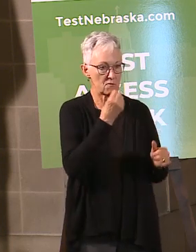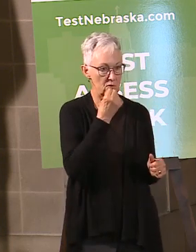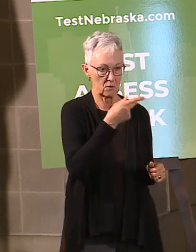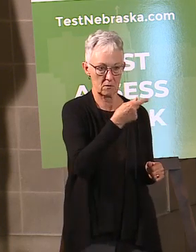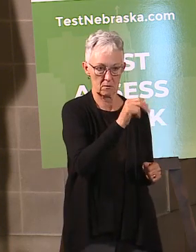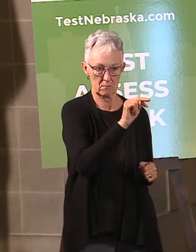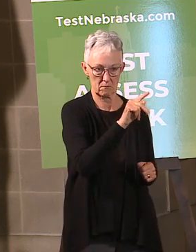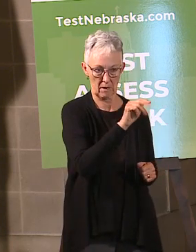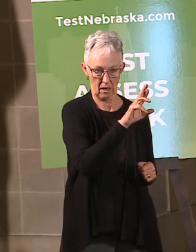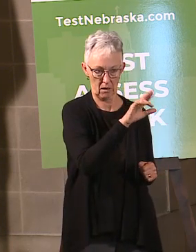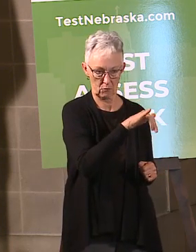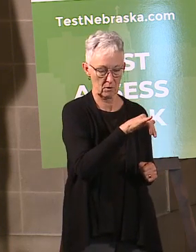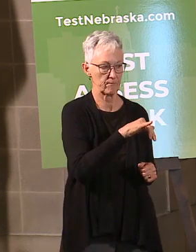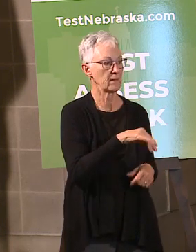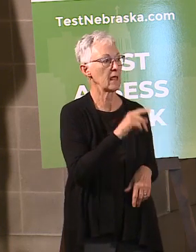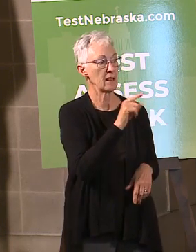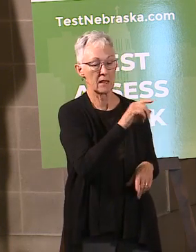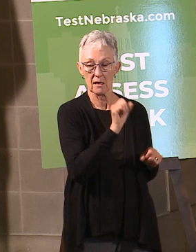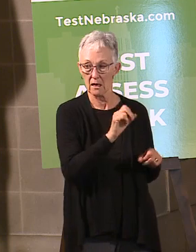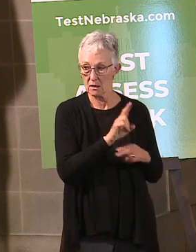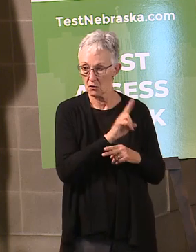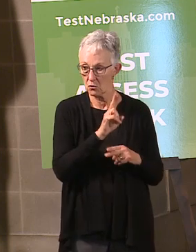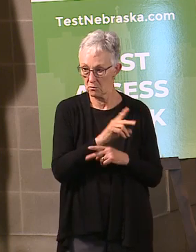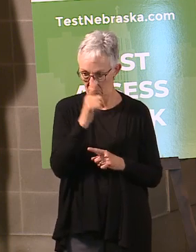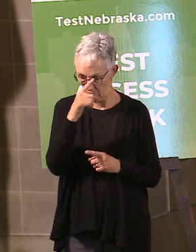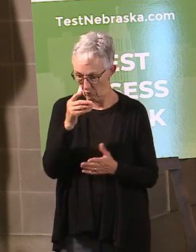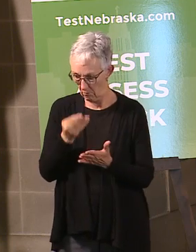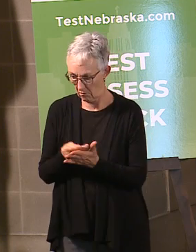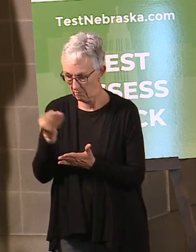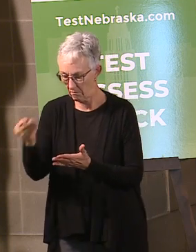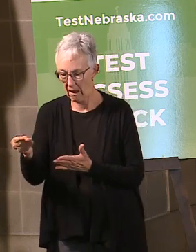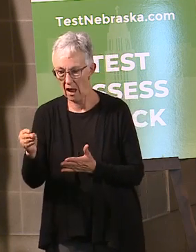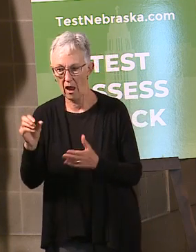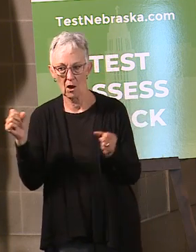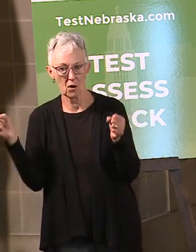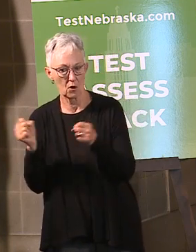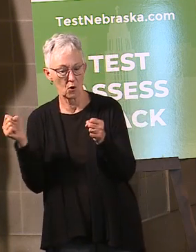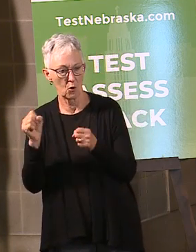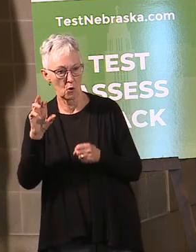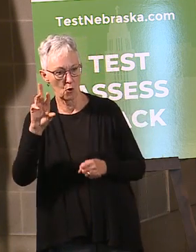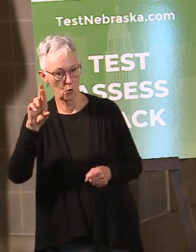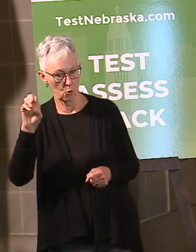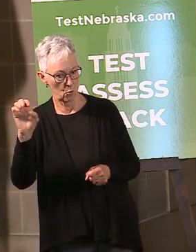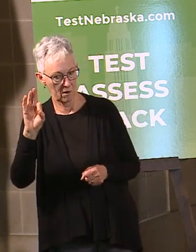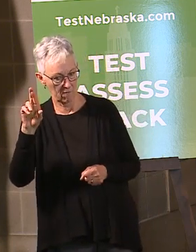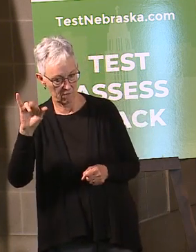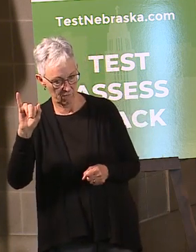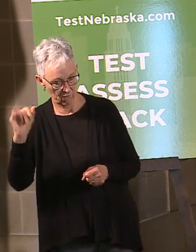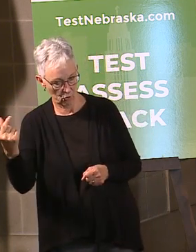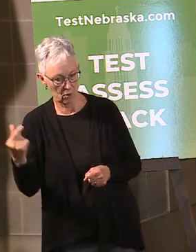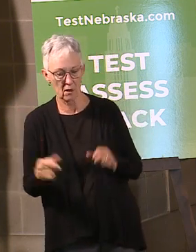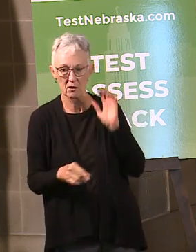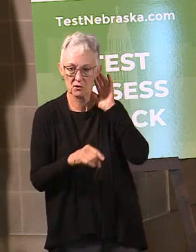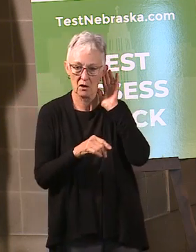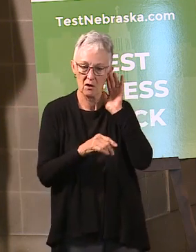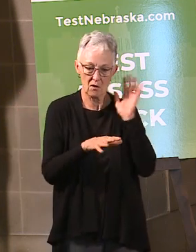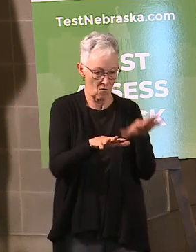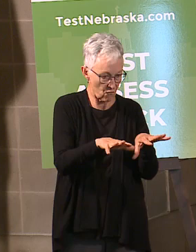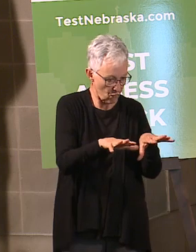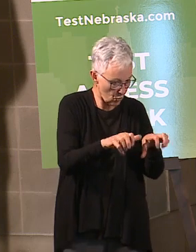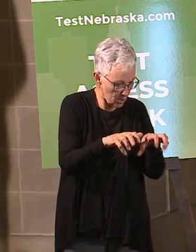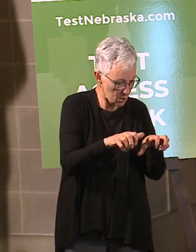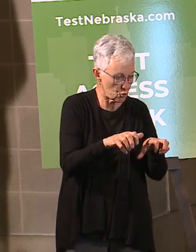and the associated costs that go with that, like delivery. If there's installation, it will pay for that too.